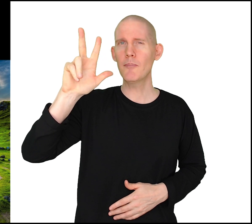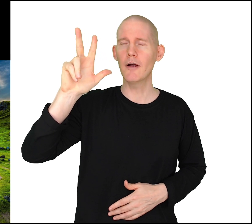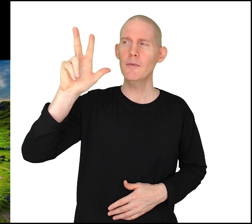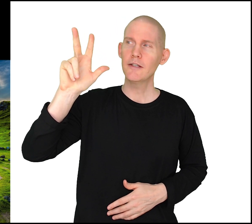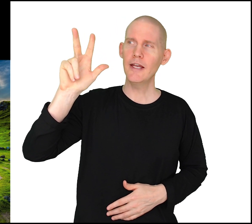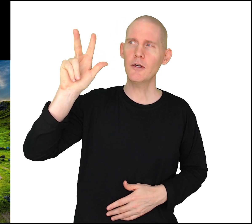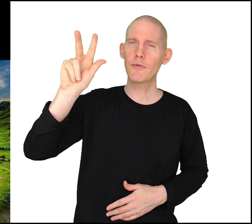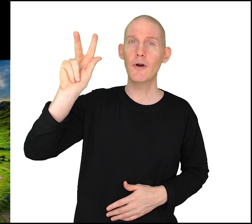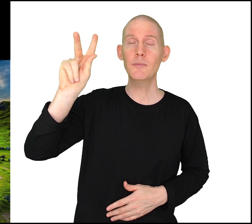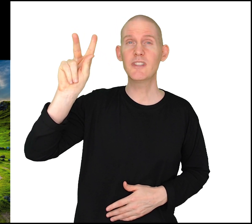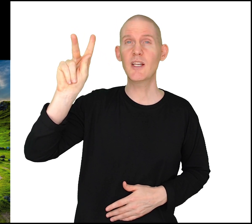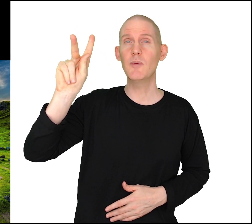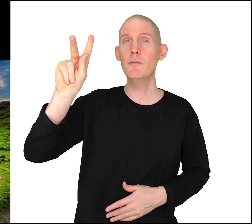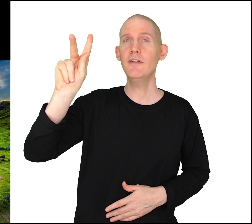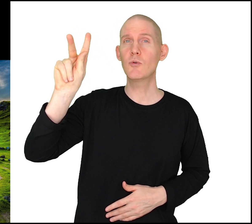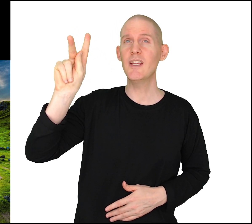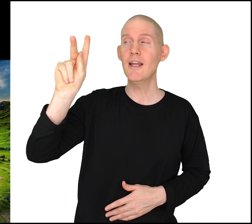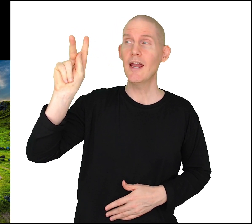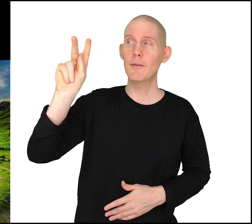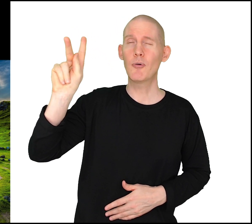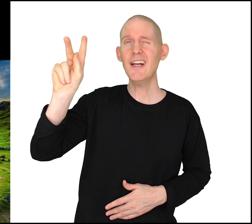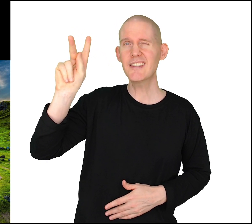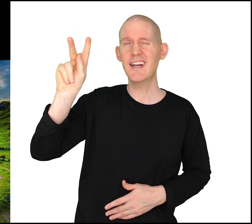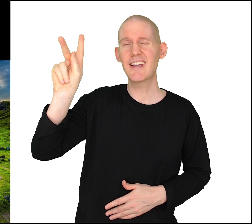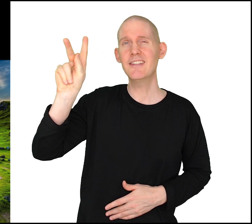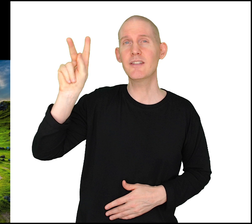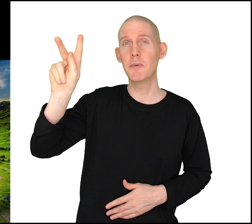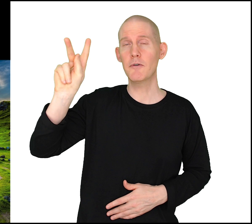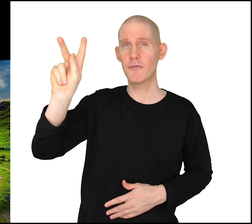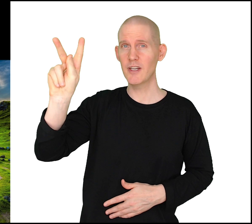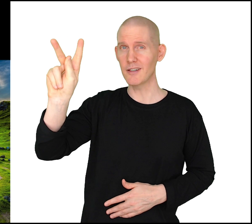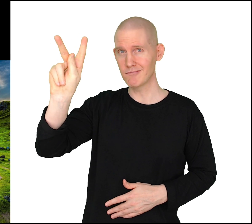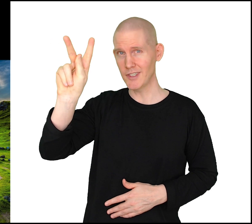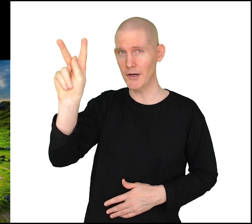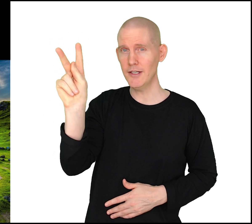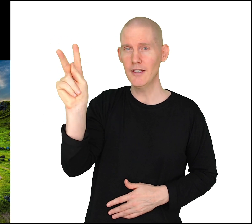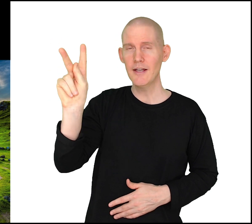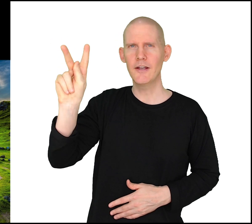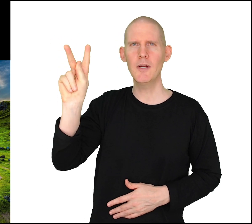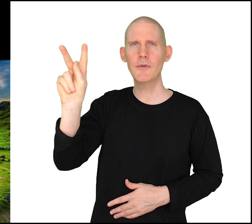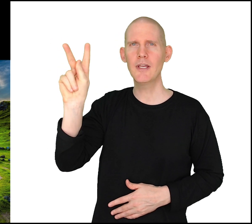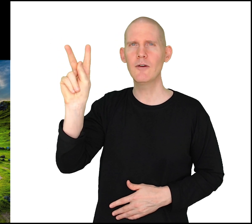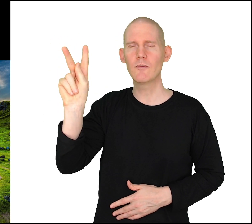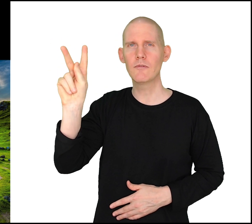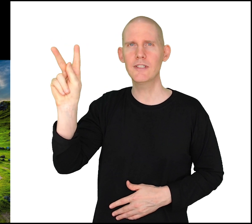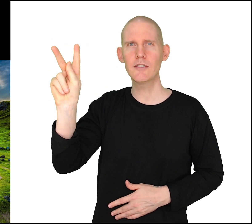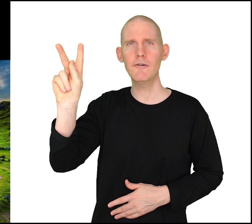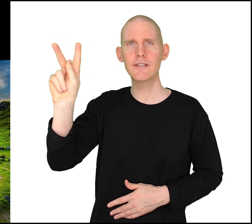apart. Take your thumb, stick them in between, and press against the middle finger. All right? Now you might be thinking, this is already a